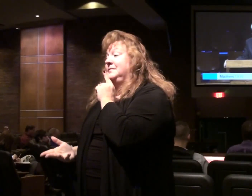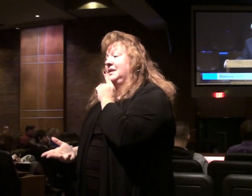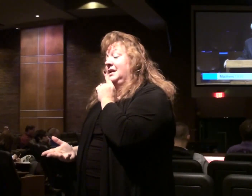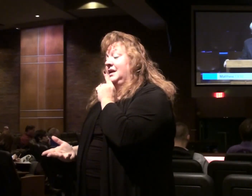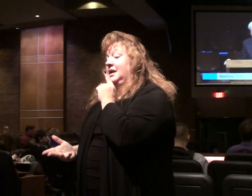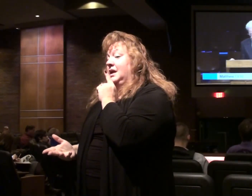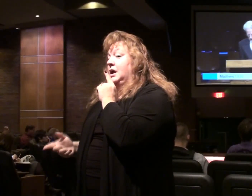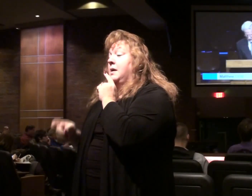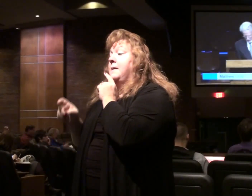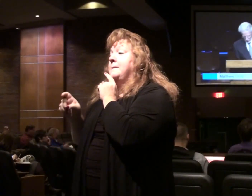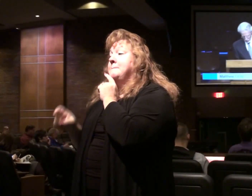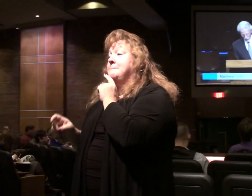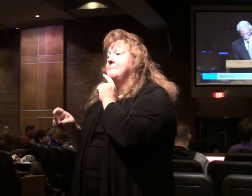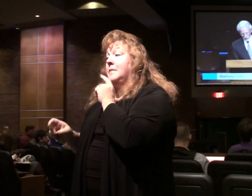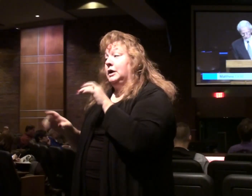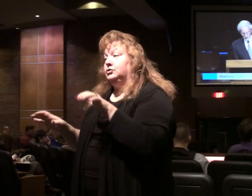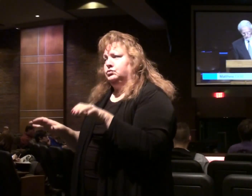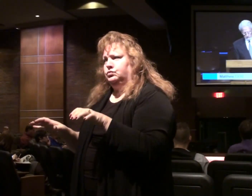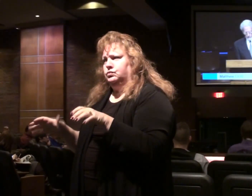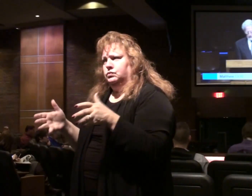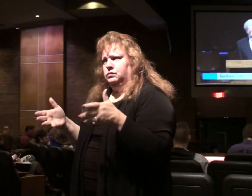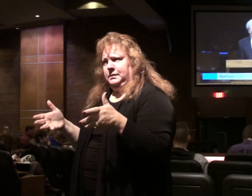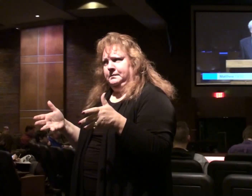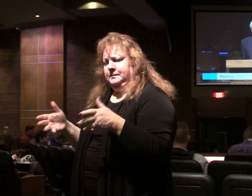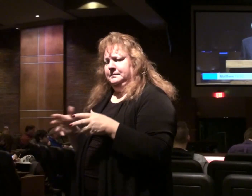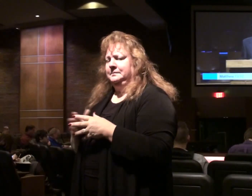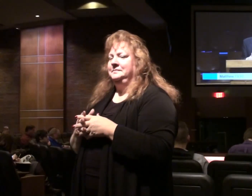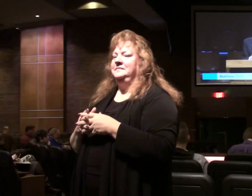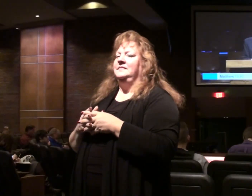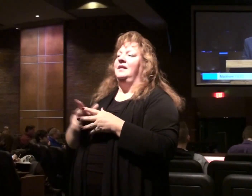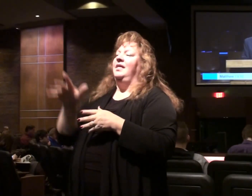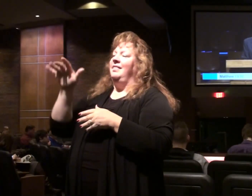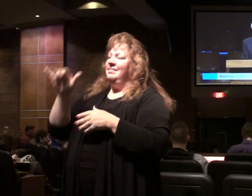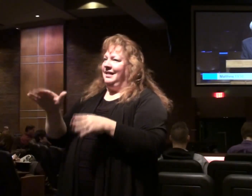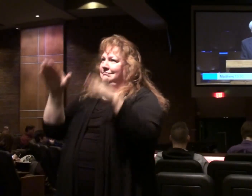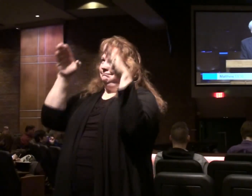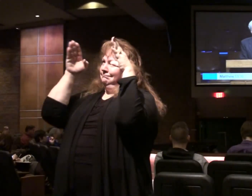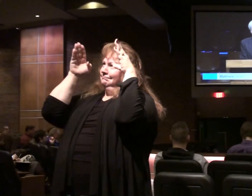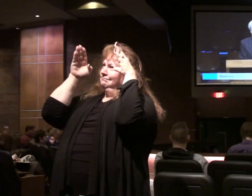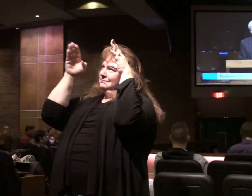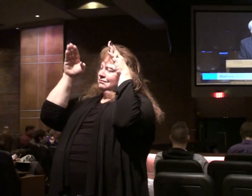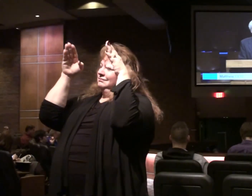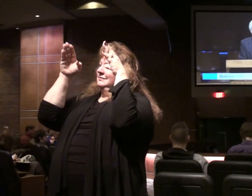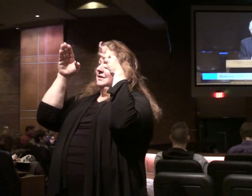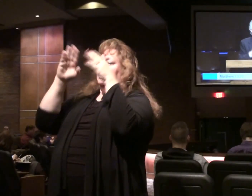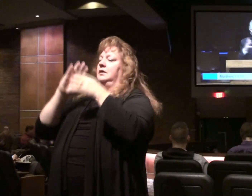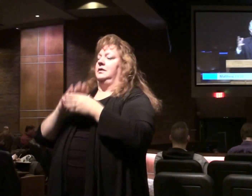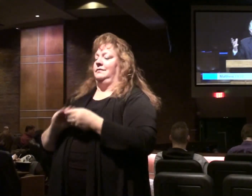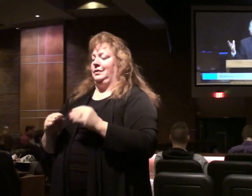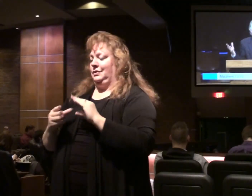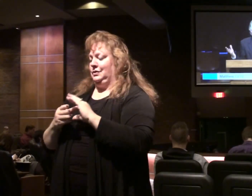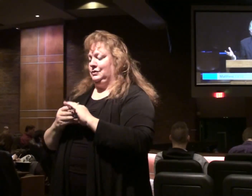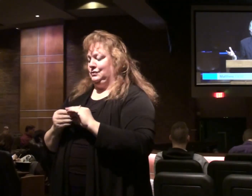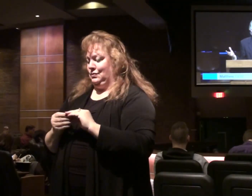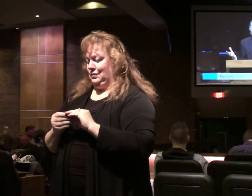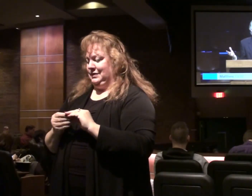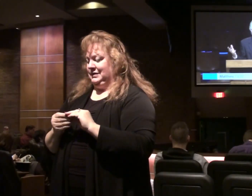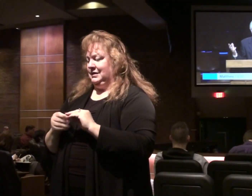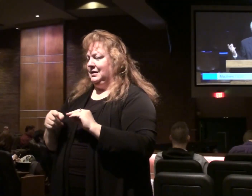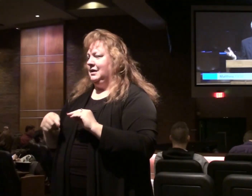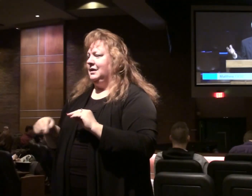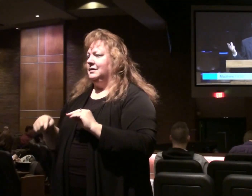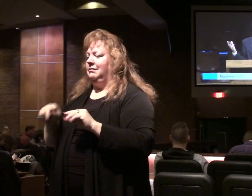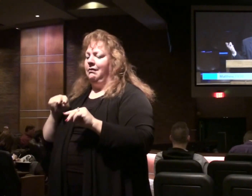you must do. And so that's the focus of the parables, giving them